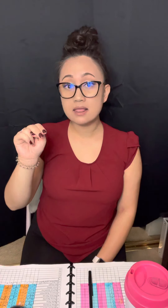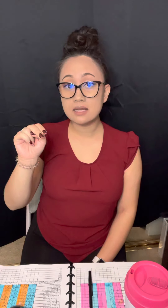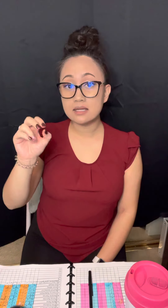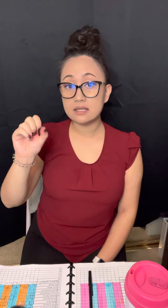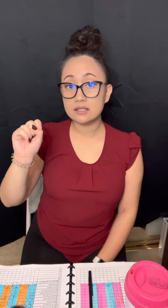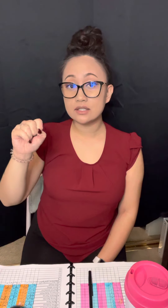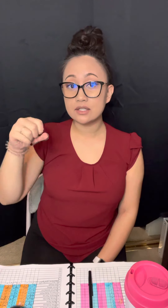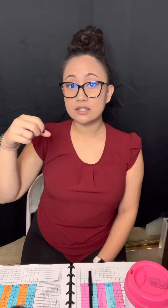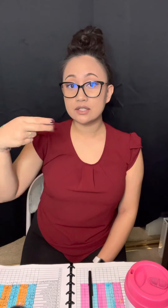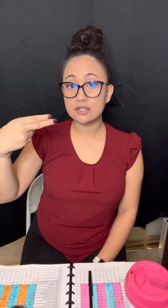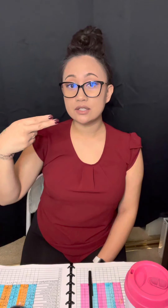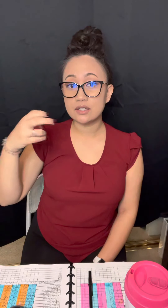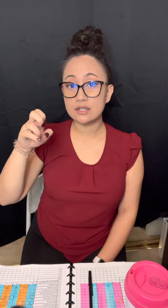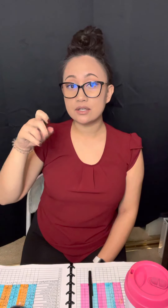became